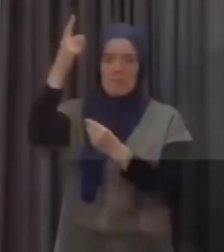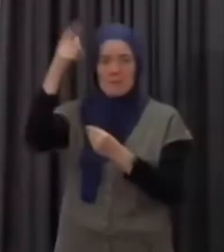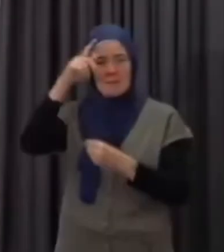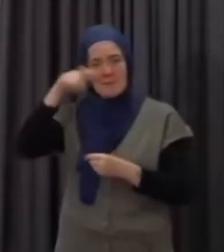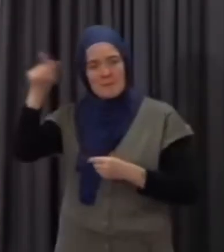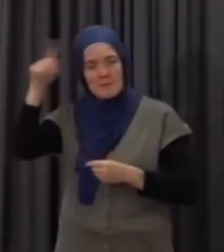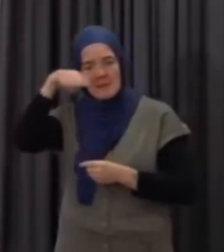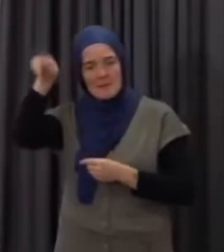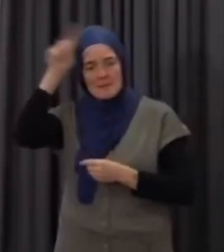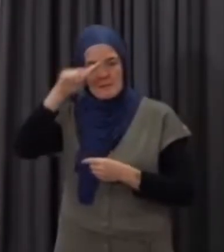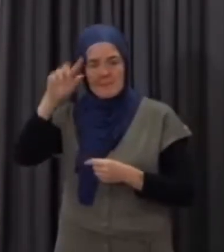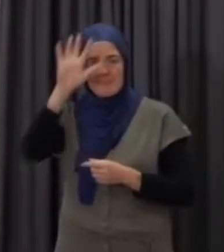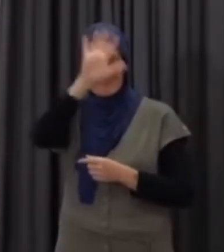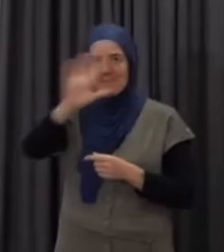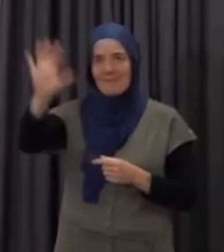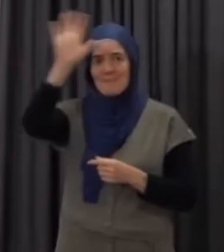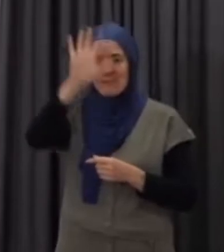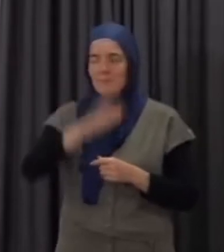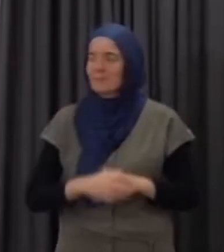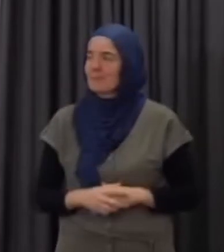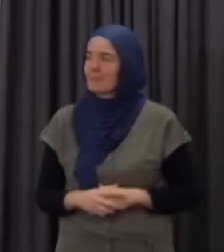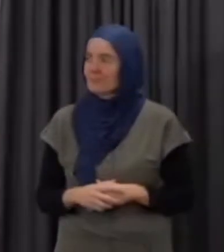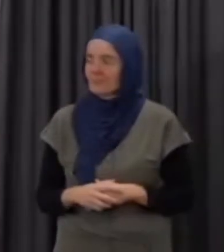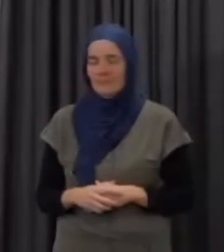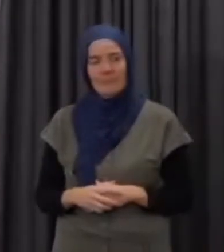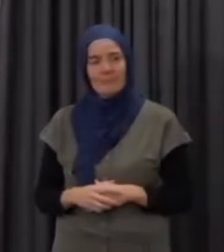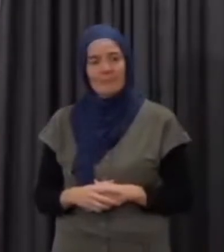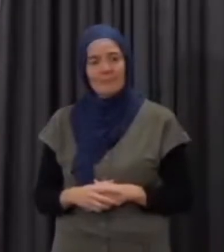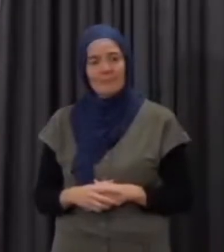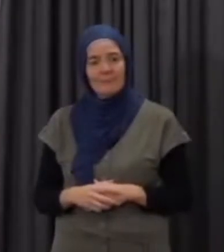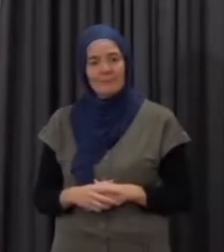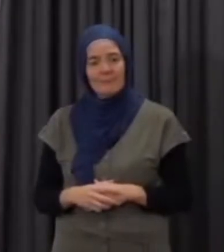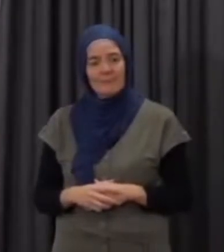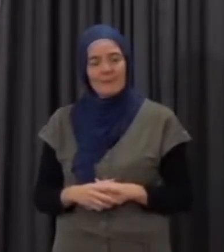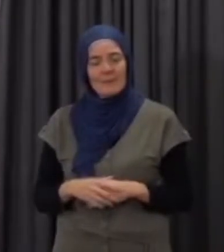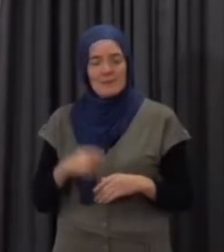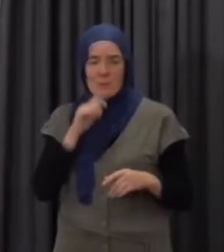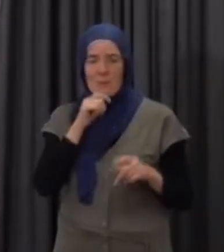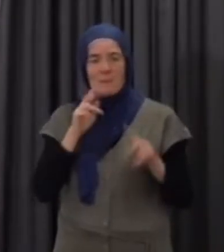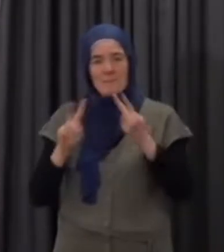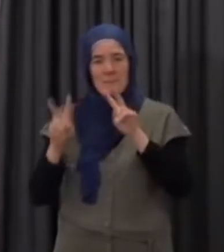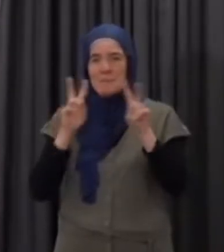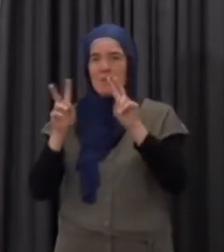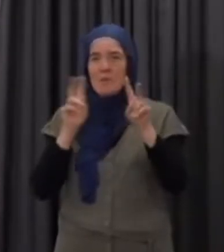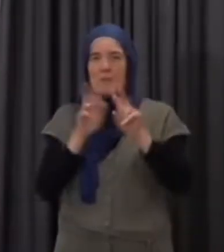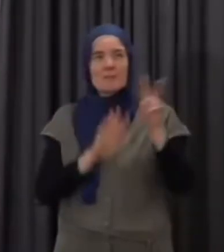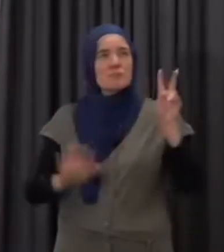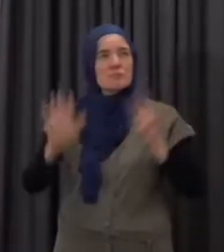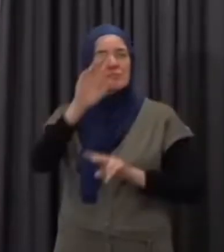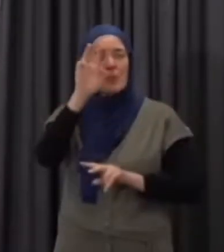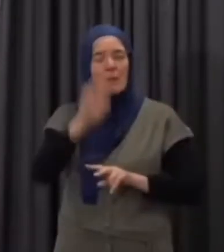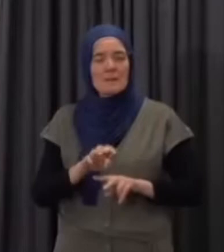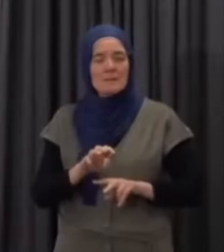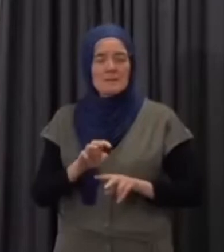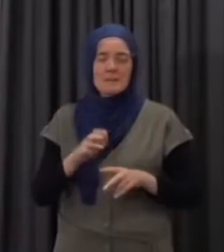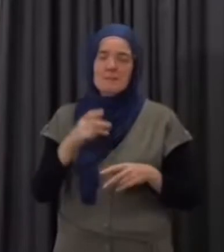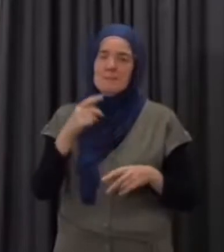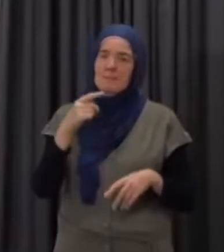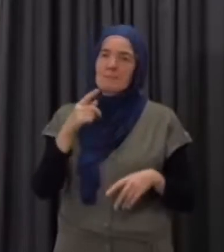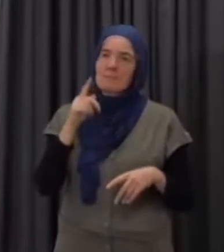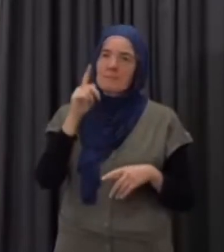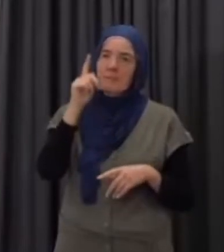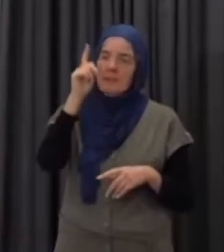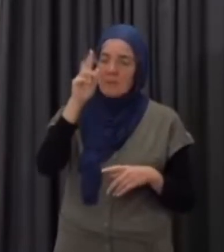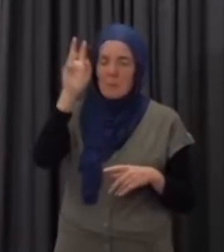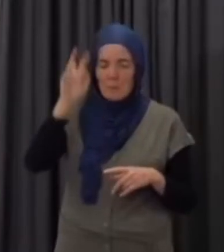So I think there's a couple of things that we will be observing across Wales more generally, and this will be something perhaps that is visible within North Wales. First of